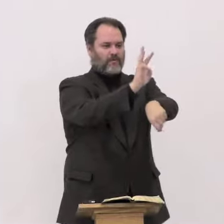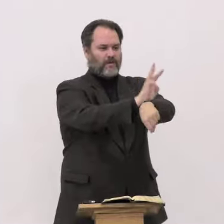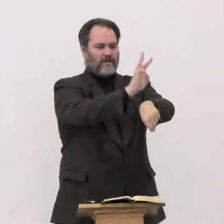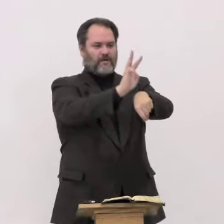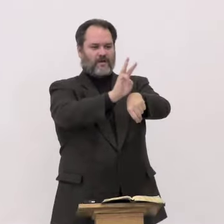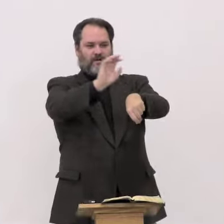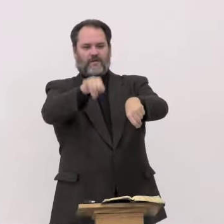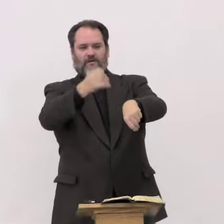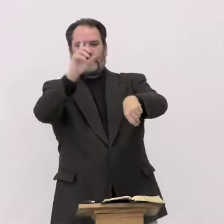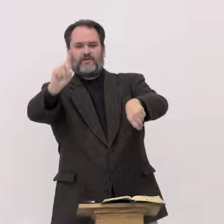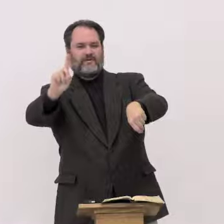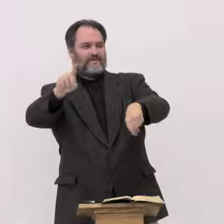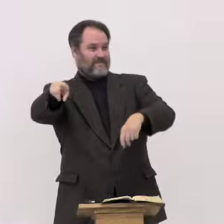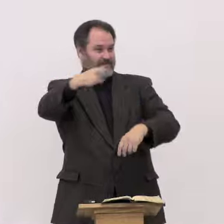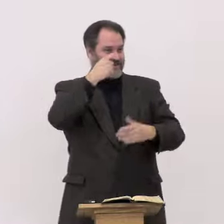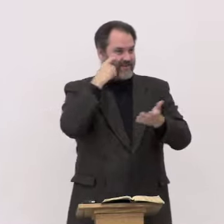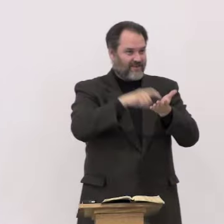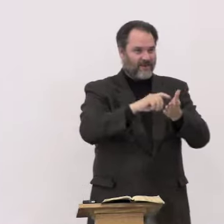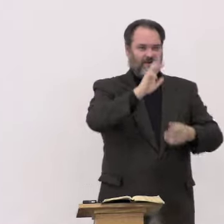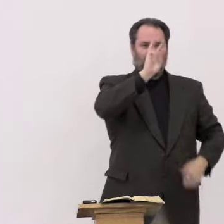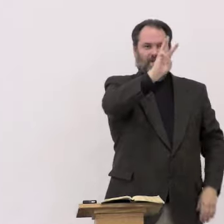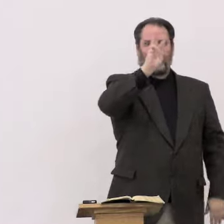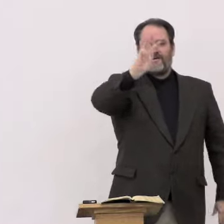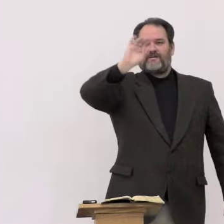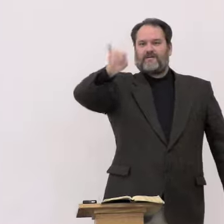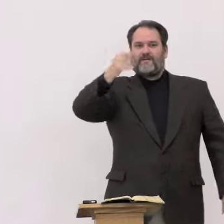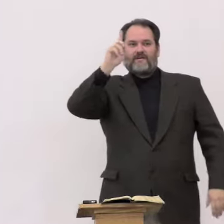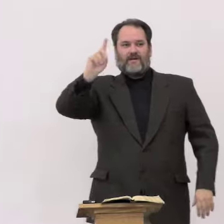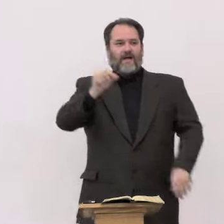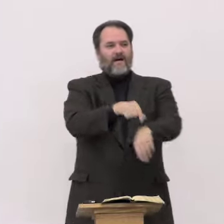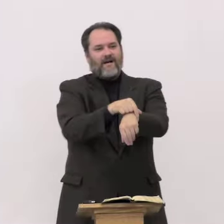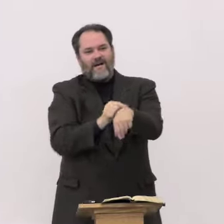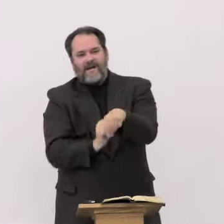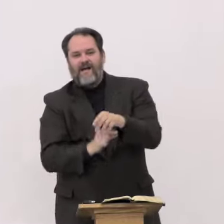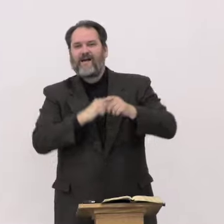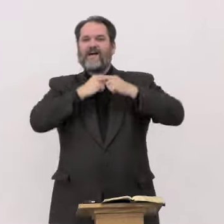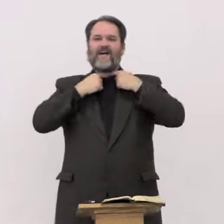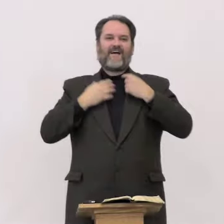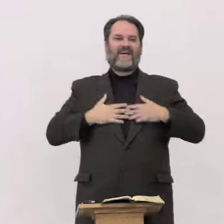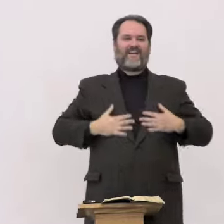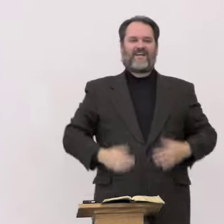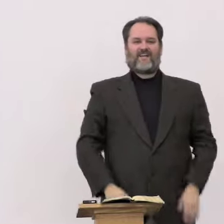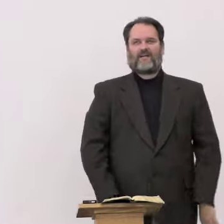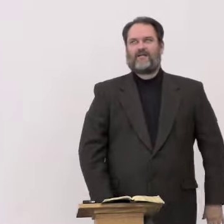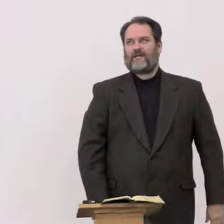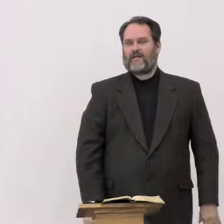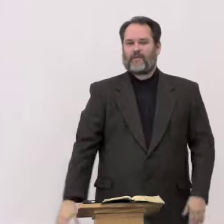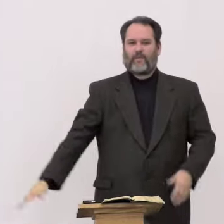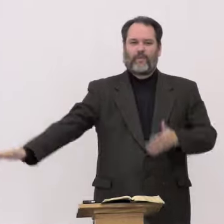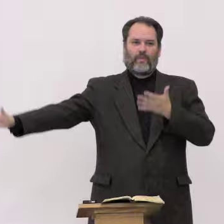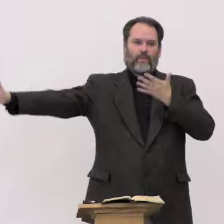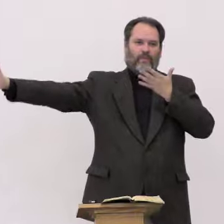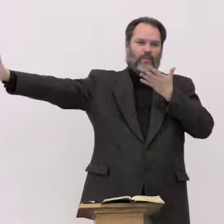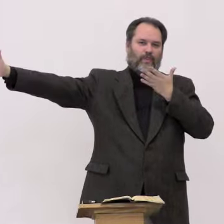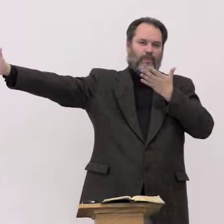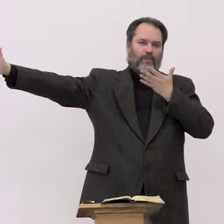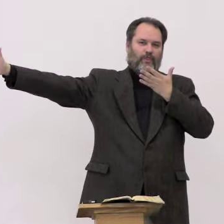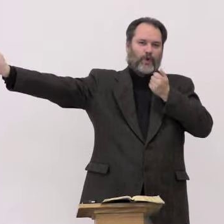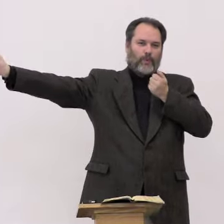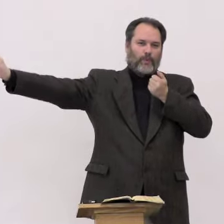lot of people say, what would Jesus do? And now, it's a big thing. Everyone has like a necklace or a bracelet. Throw